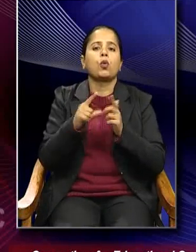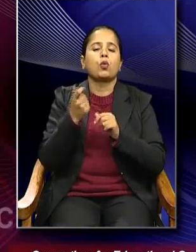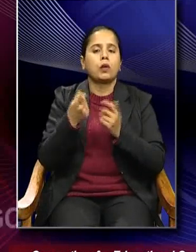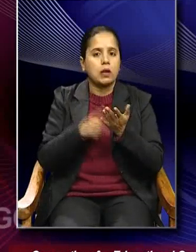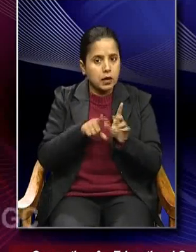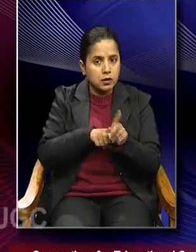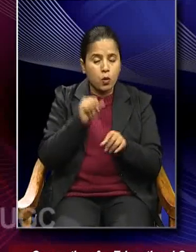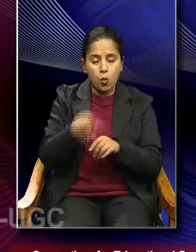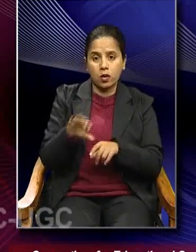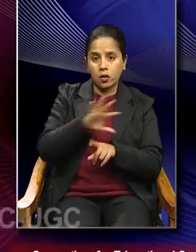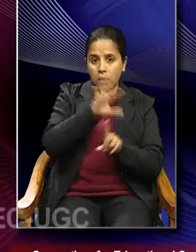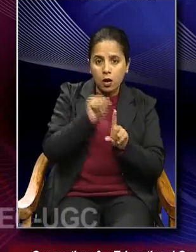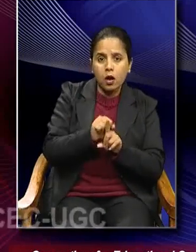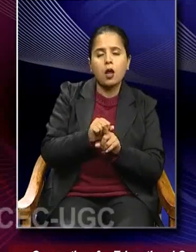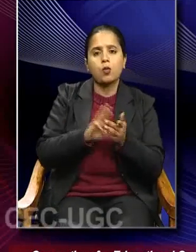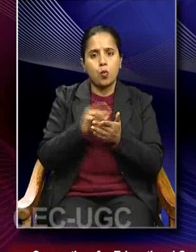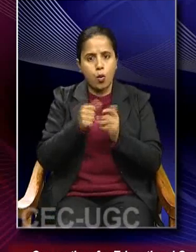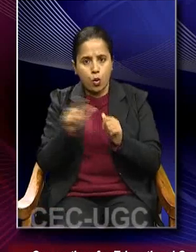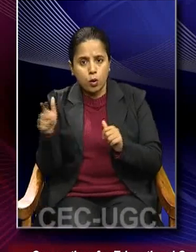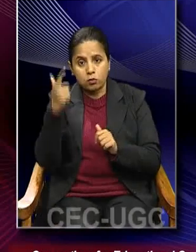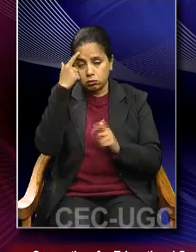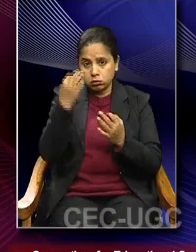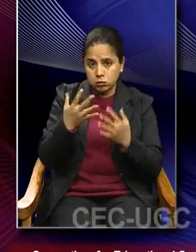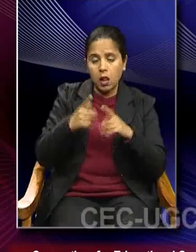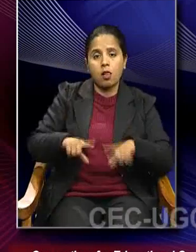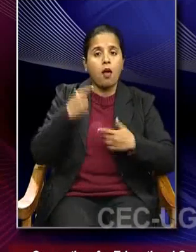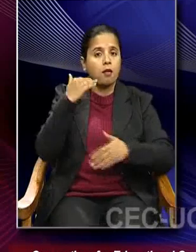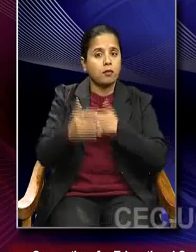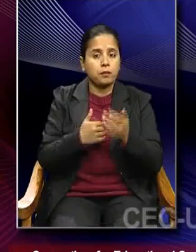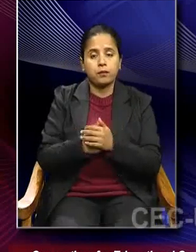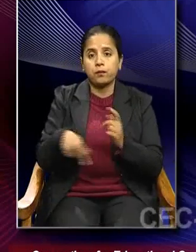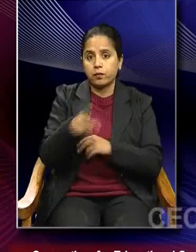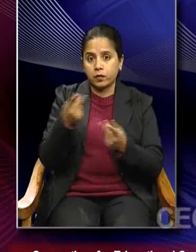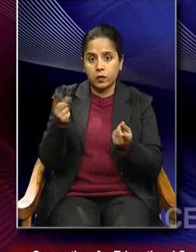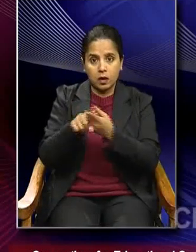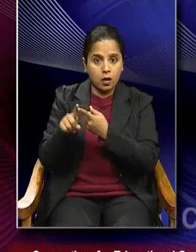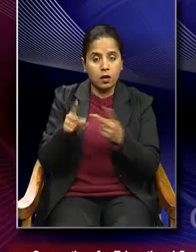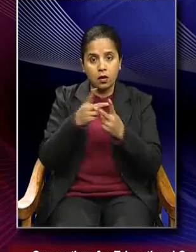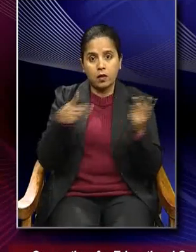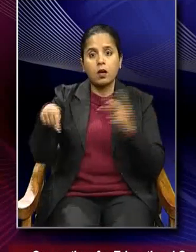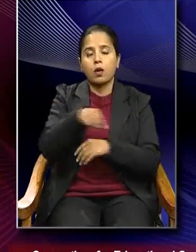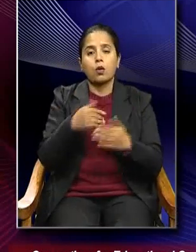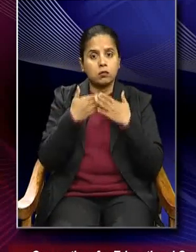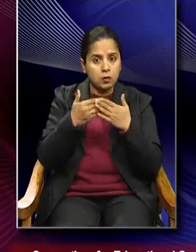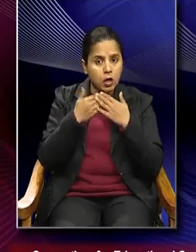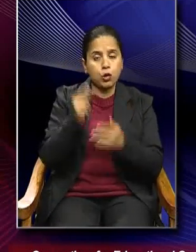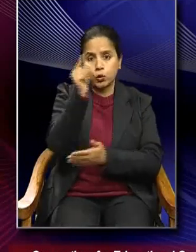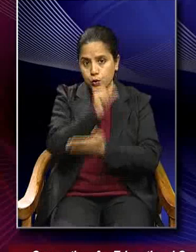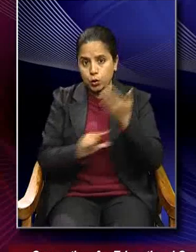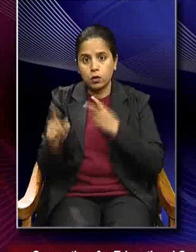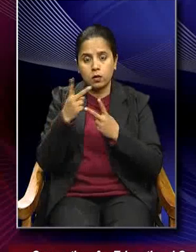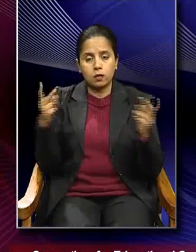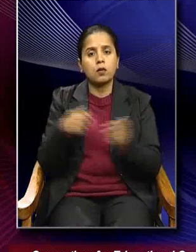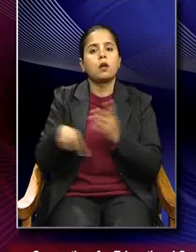of cultural, moral and intellectual life. So instead of cultivating scholars' university,